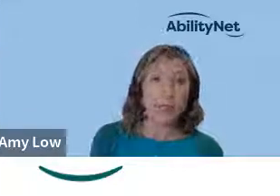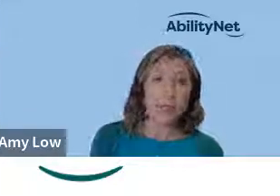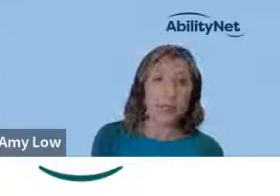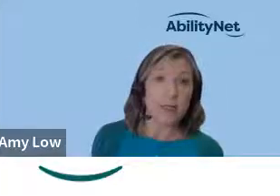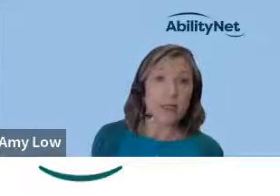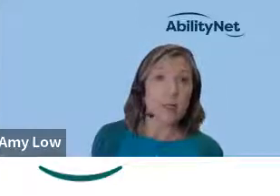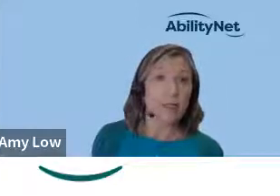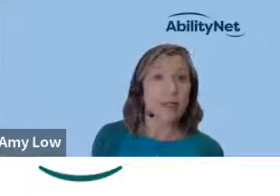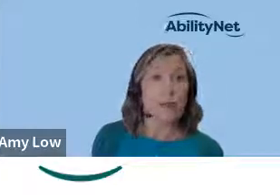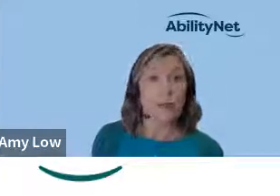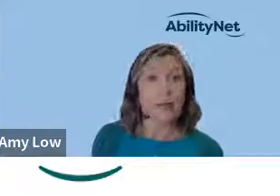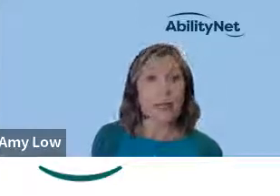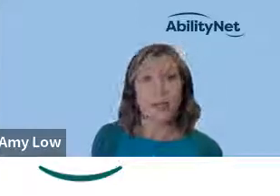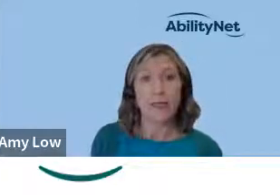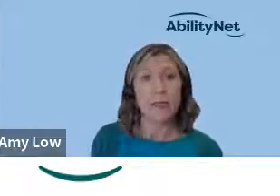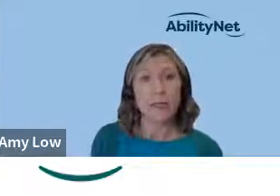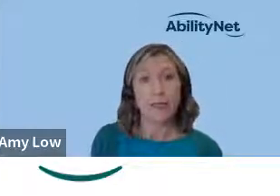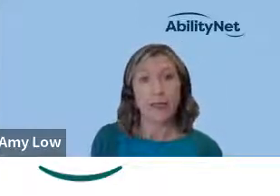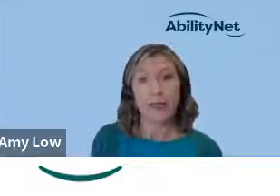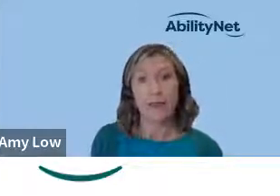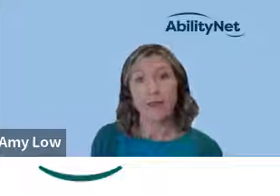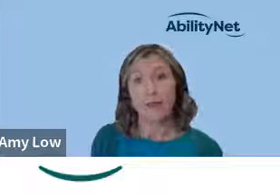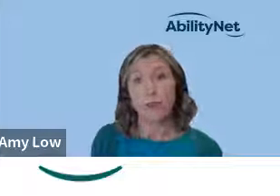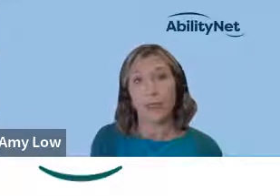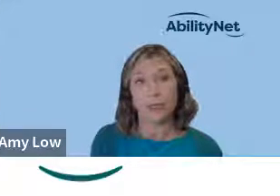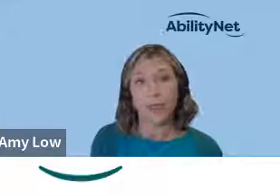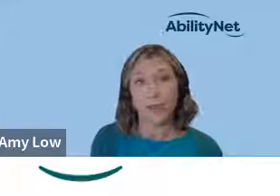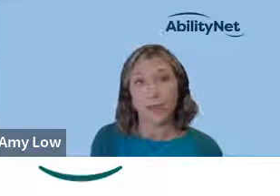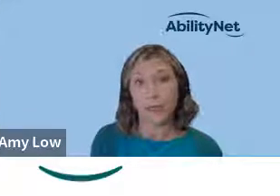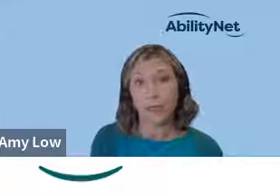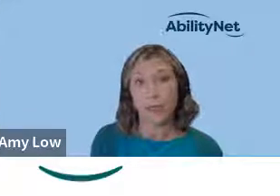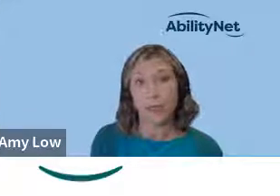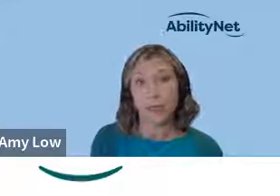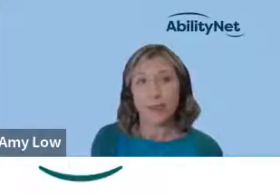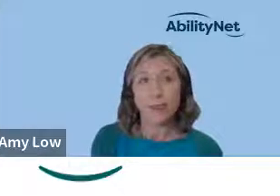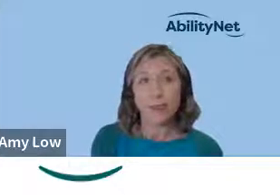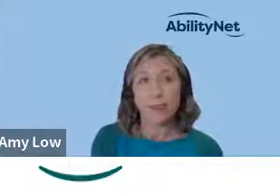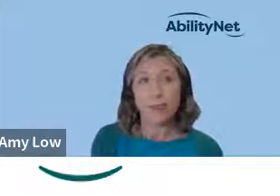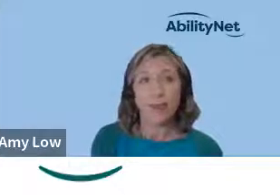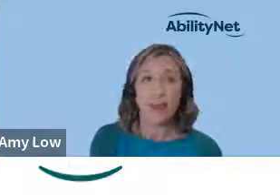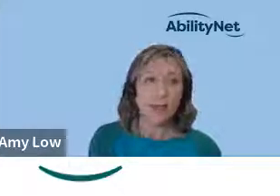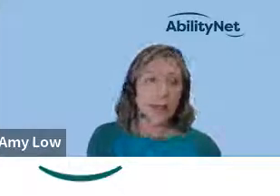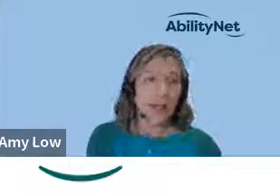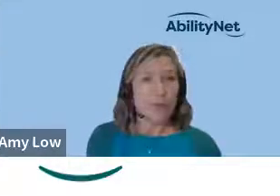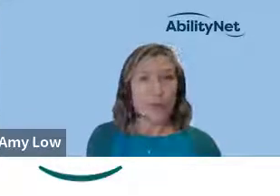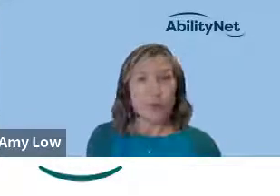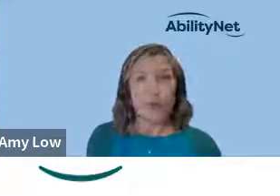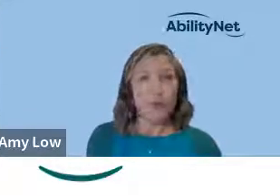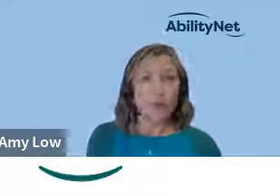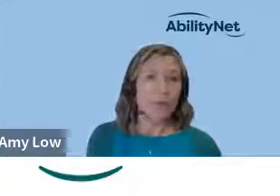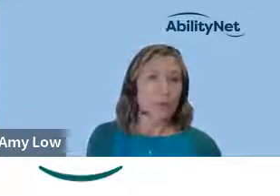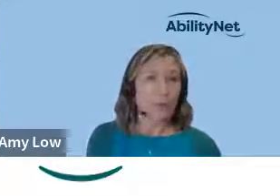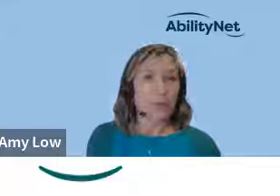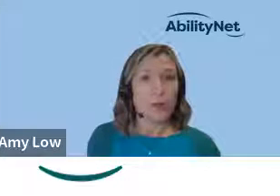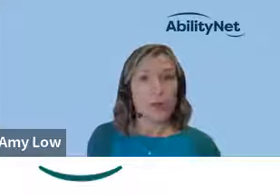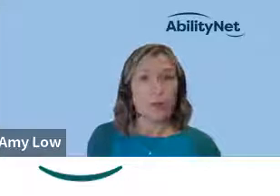all sectors on how to create an inclusive, accessible experience for colleagues and customers. And we've got